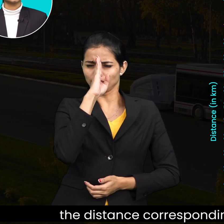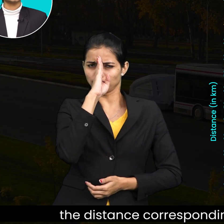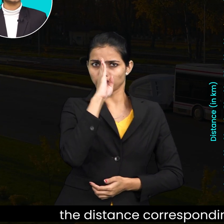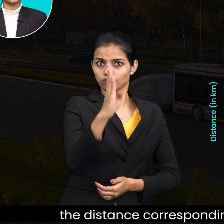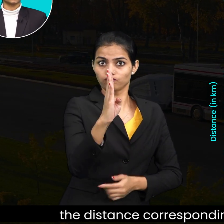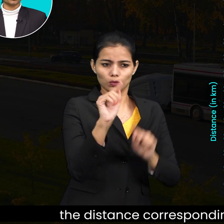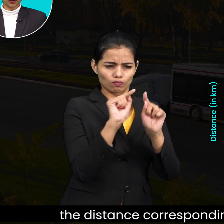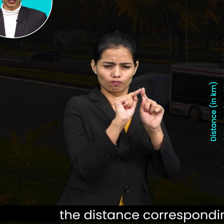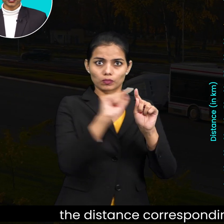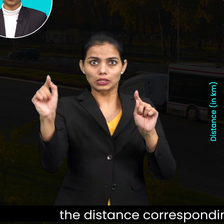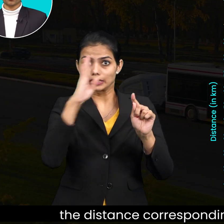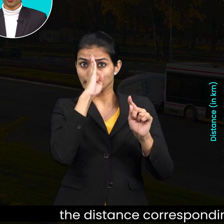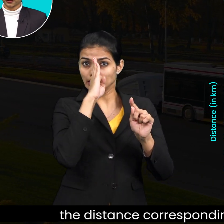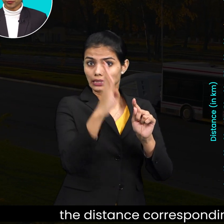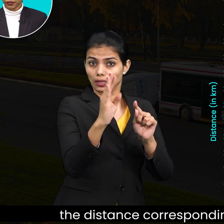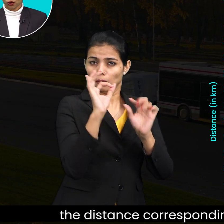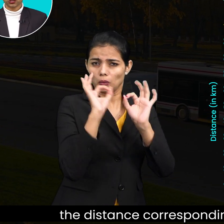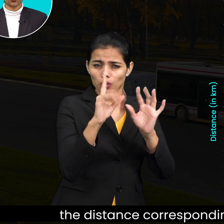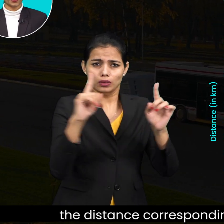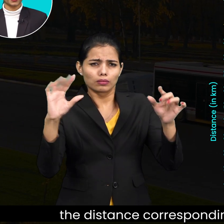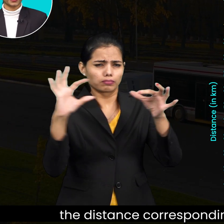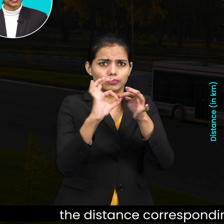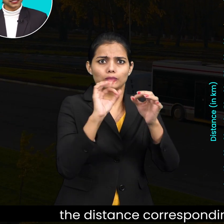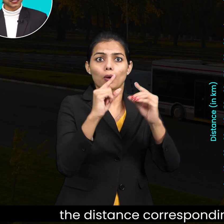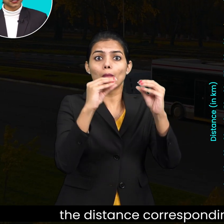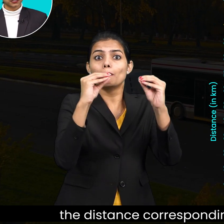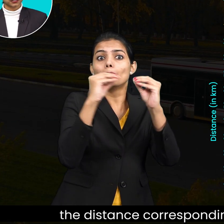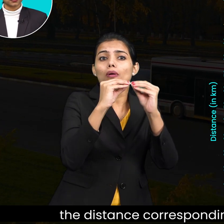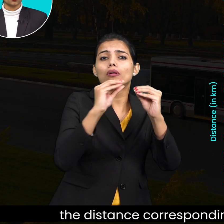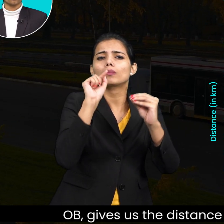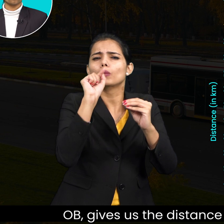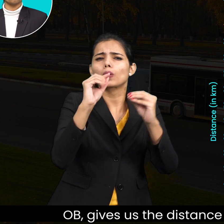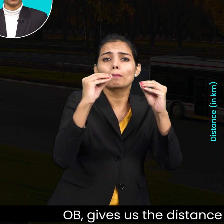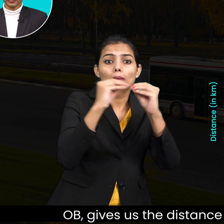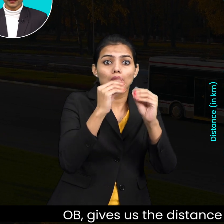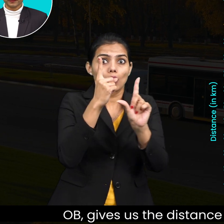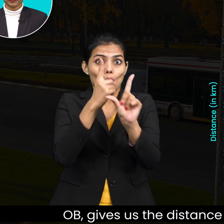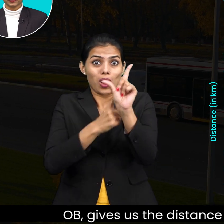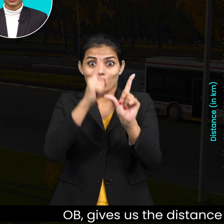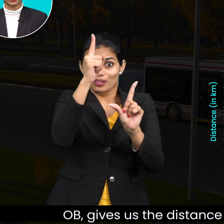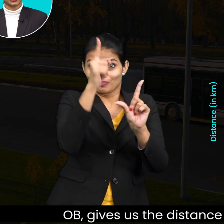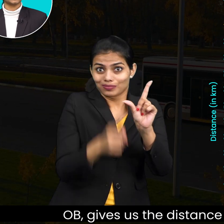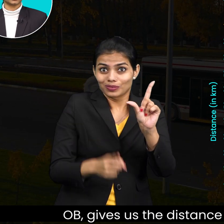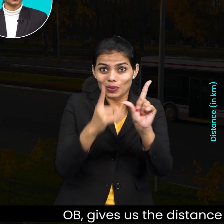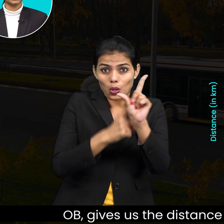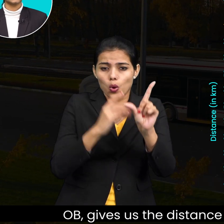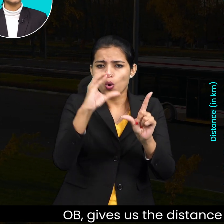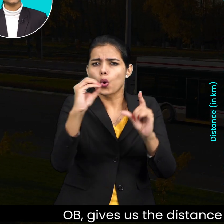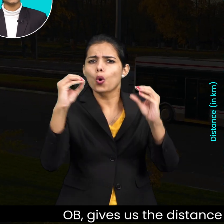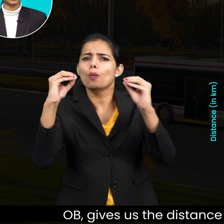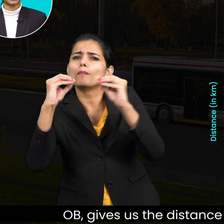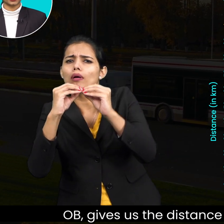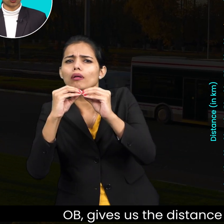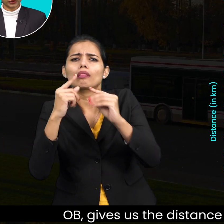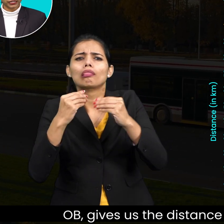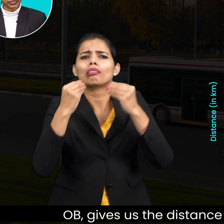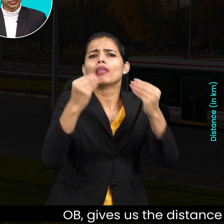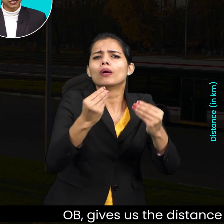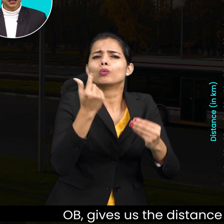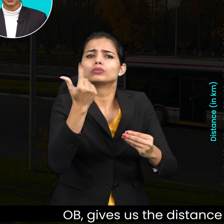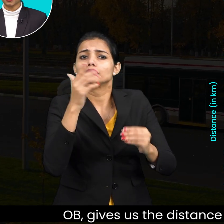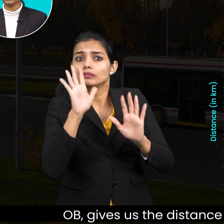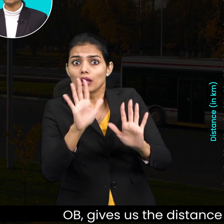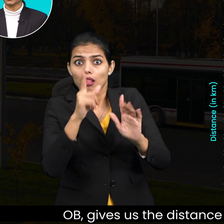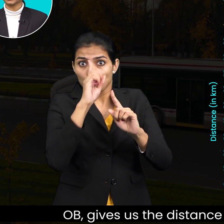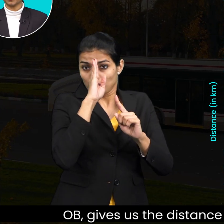The distance corresponding to point B on the y-axis, OB, gives us the distance in